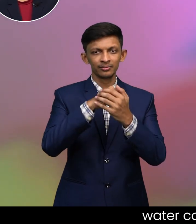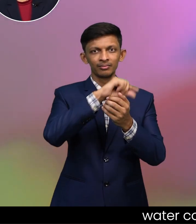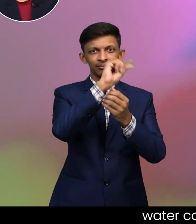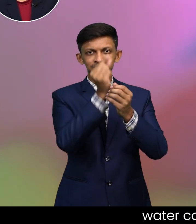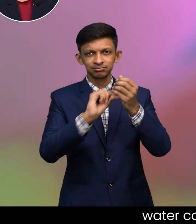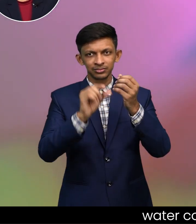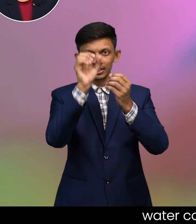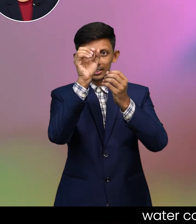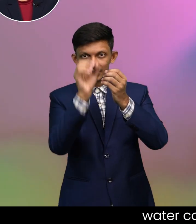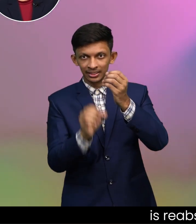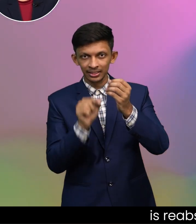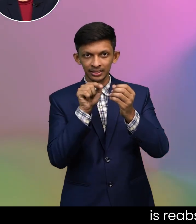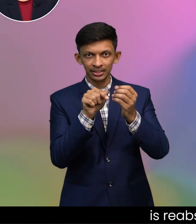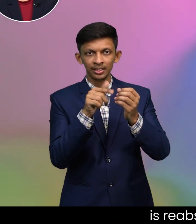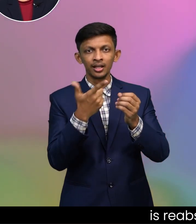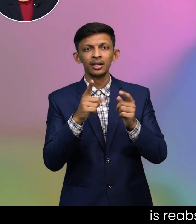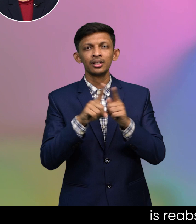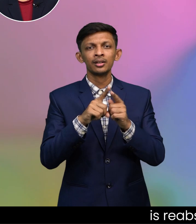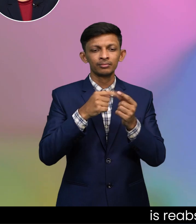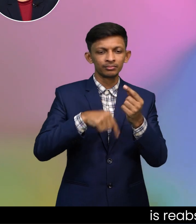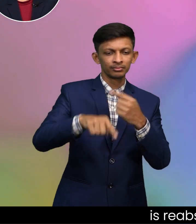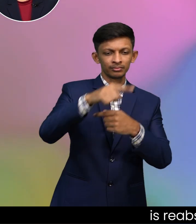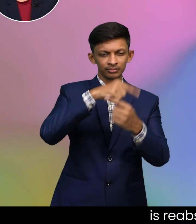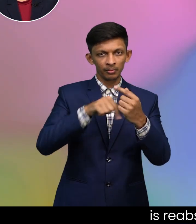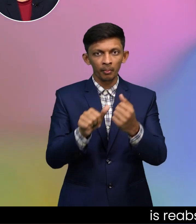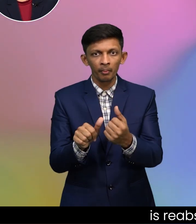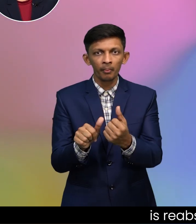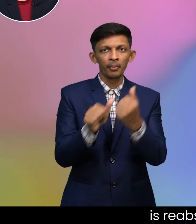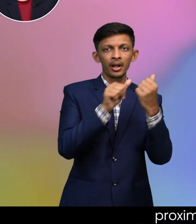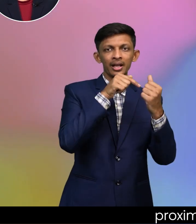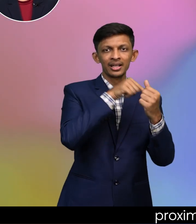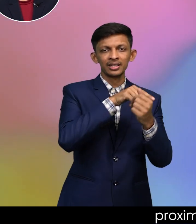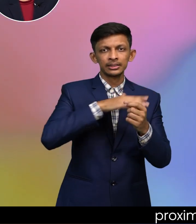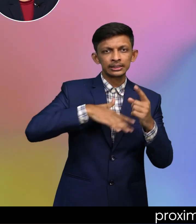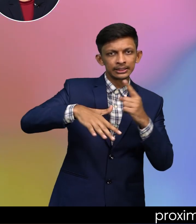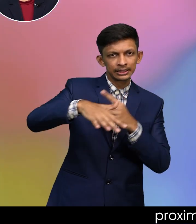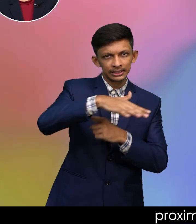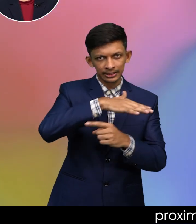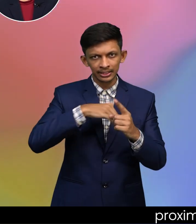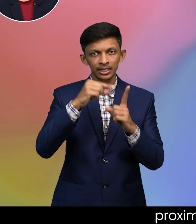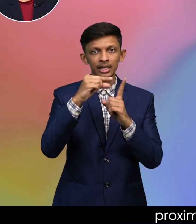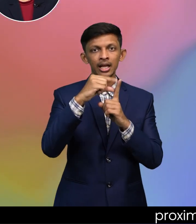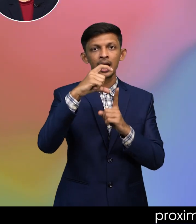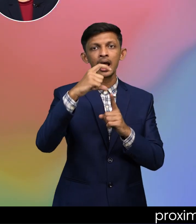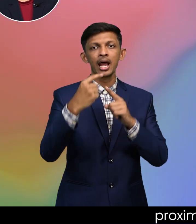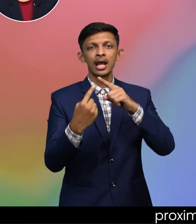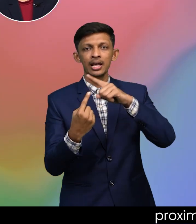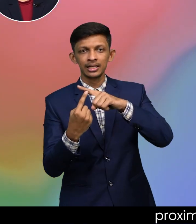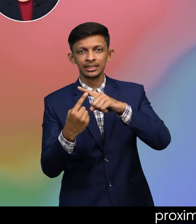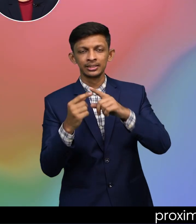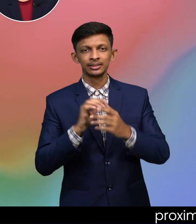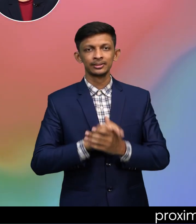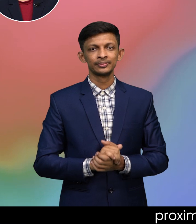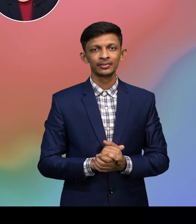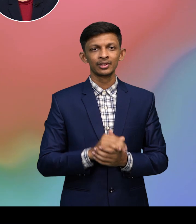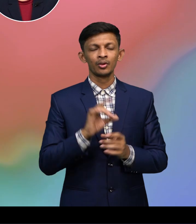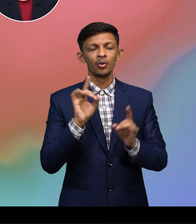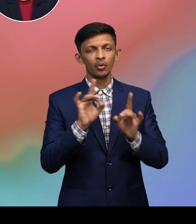The smaller amount of tubular secretion also takes place in the area